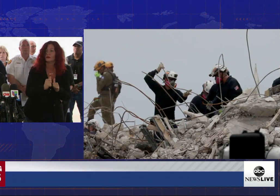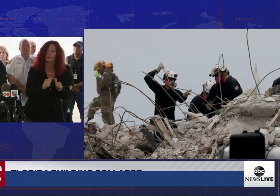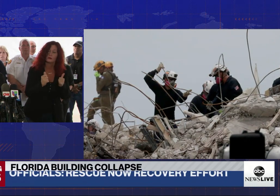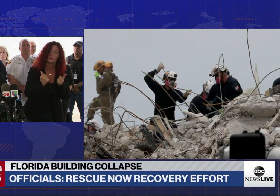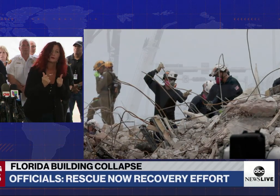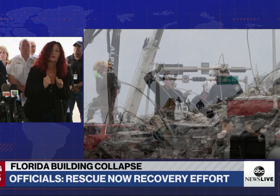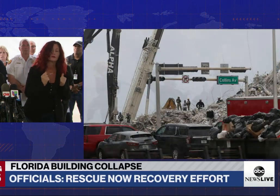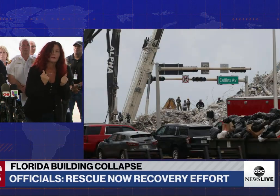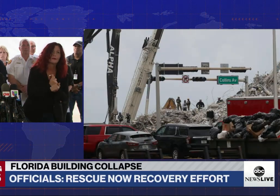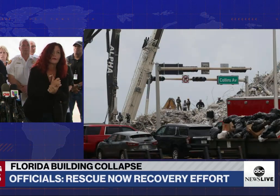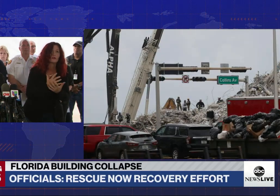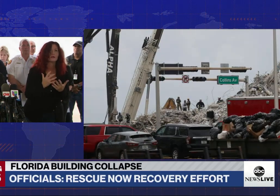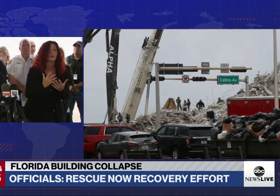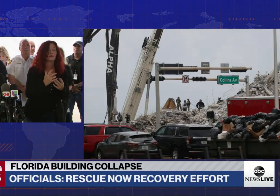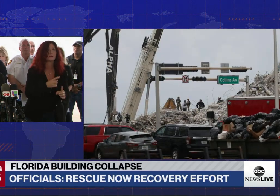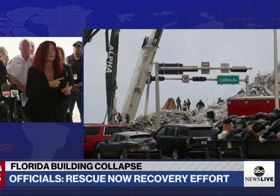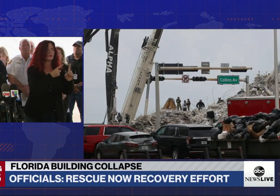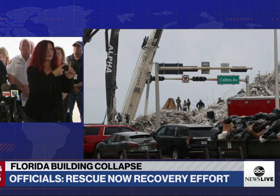of survivors.